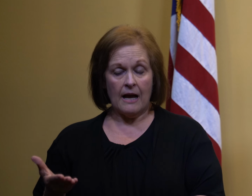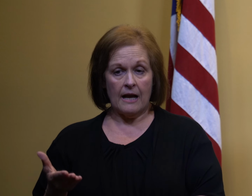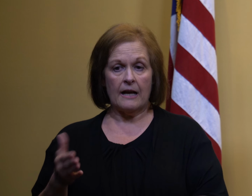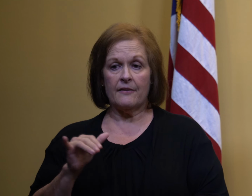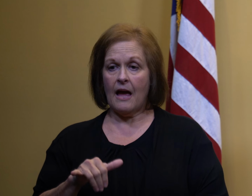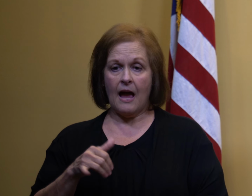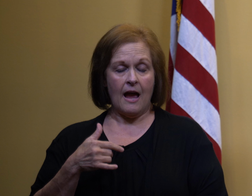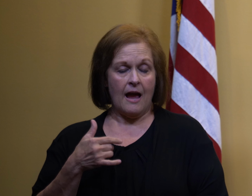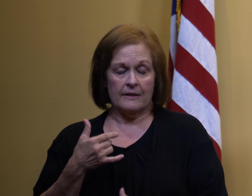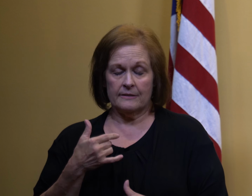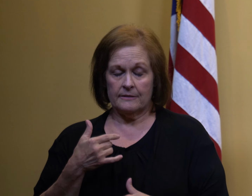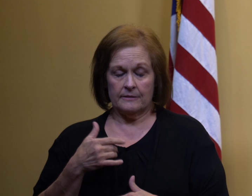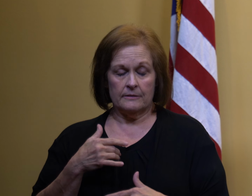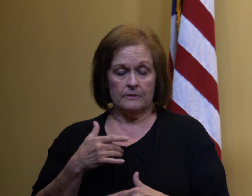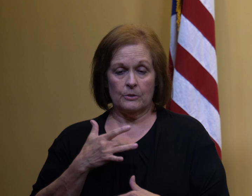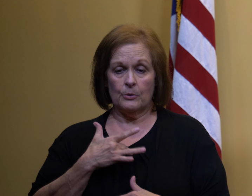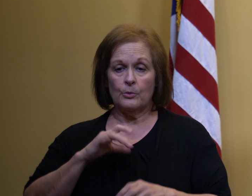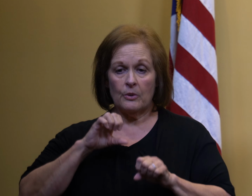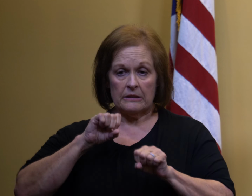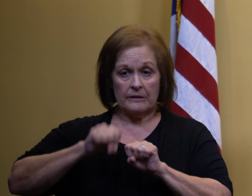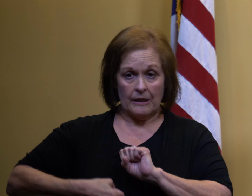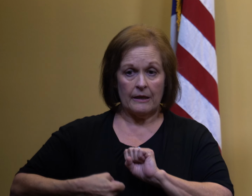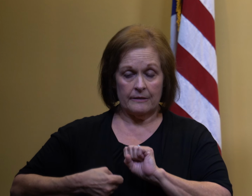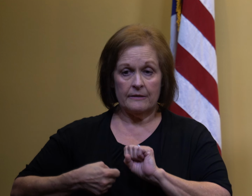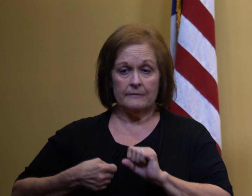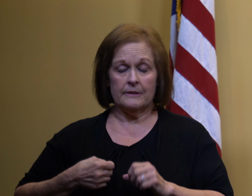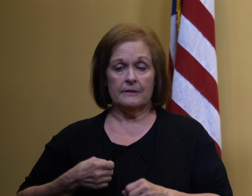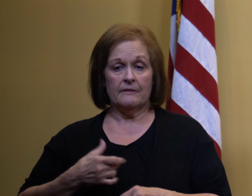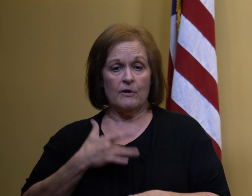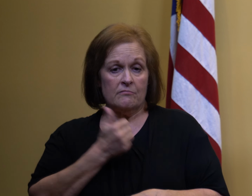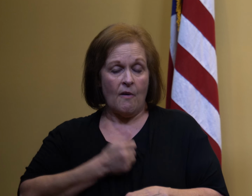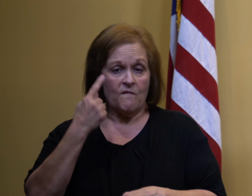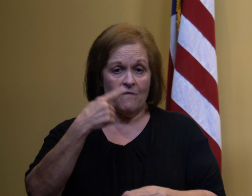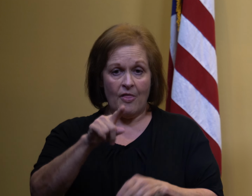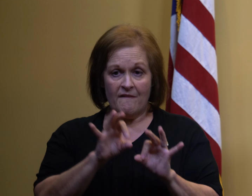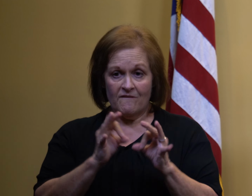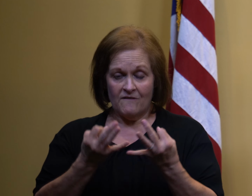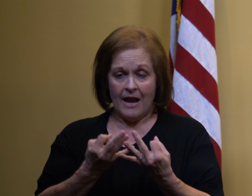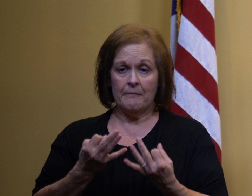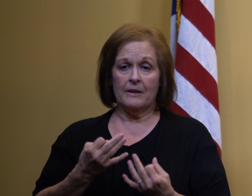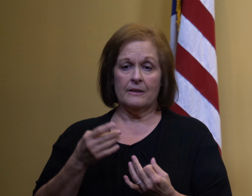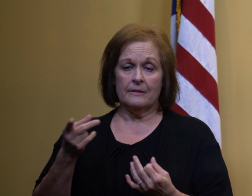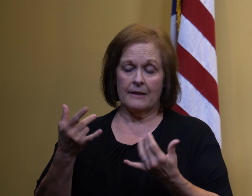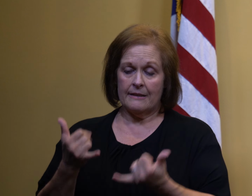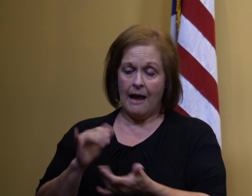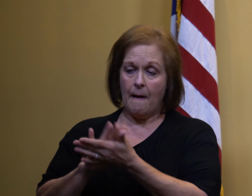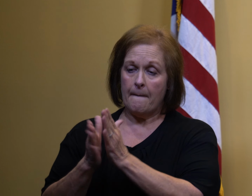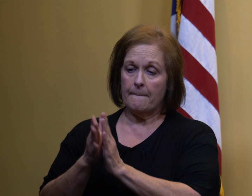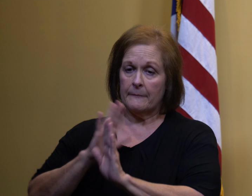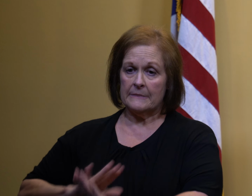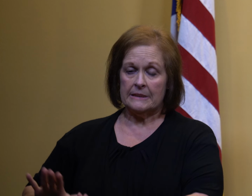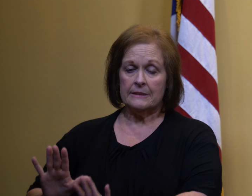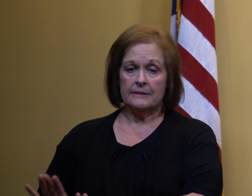something that I don't take lightly. My heart goes out to the grieving family as well, and may her soul rest in peace. What